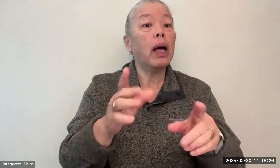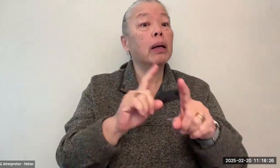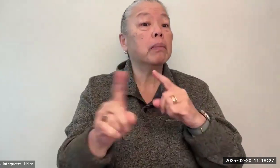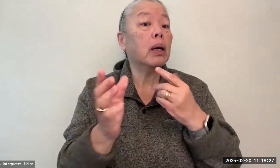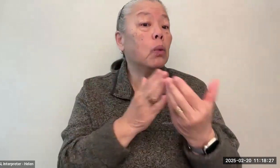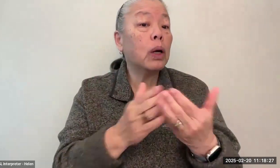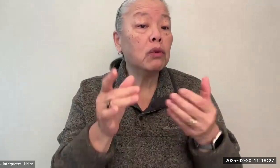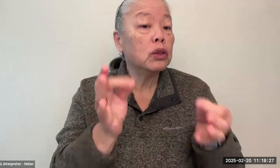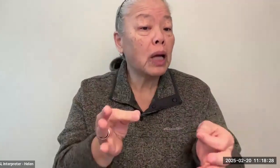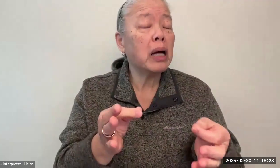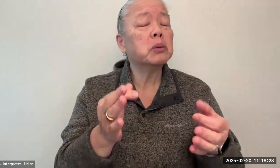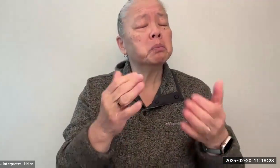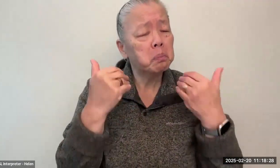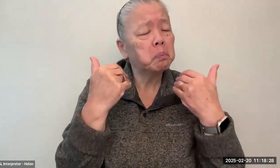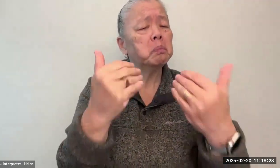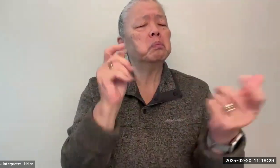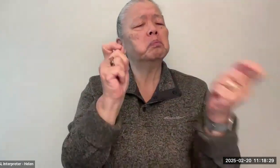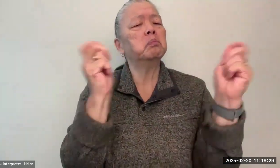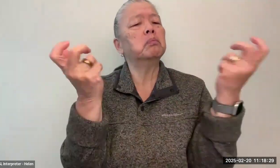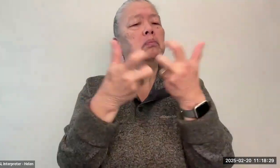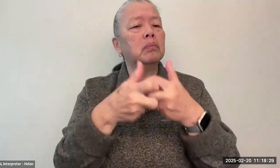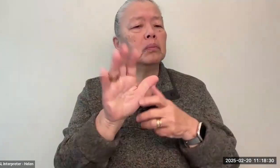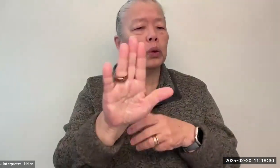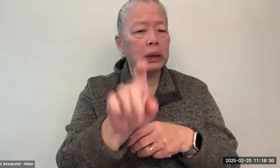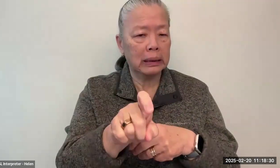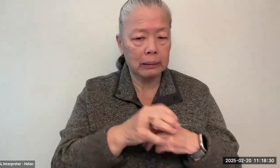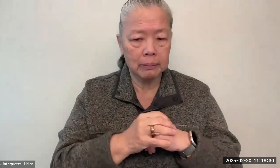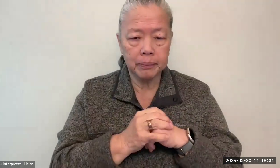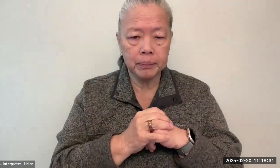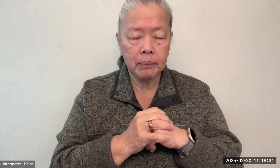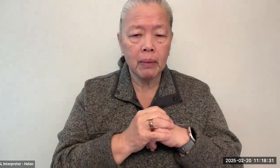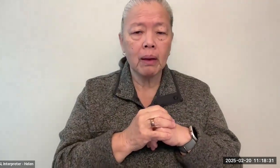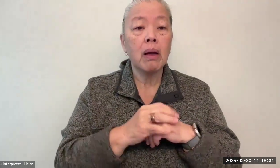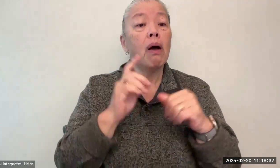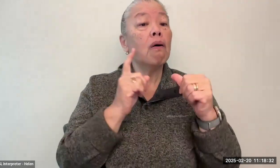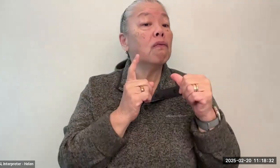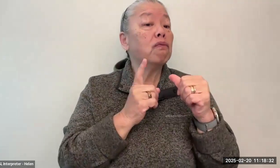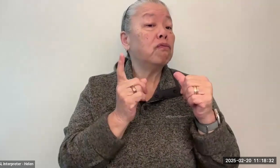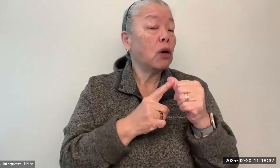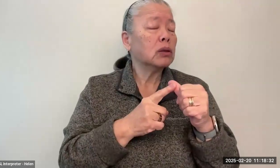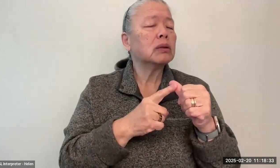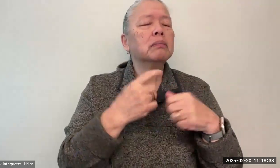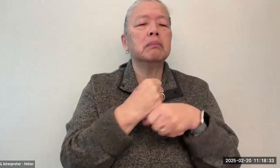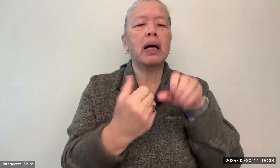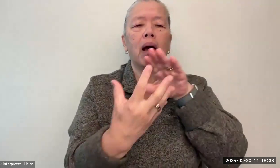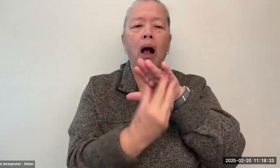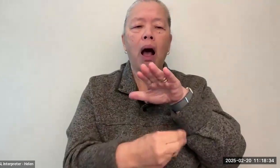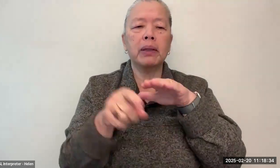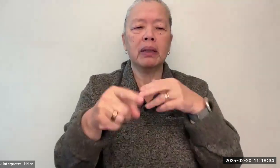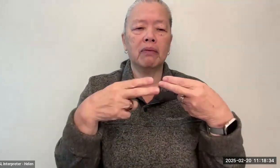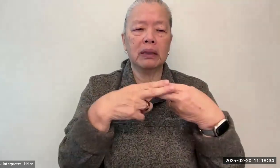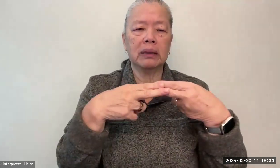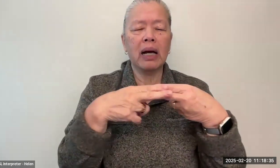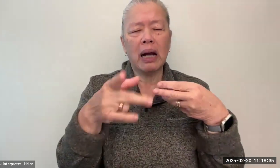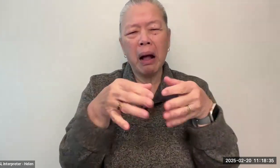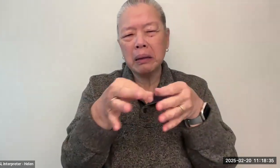own. To start customizing, the first step is to make a copy of the slideshow. I'll walk you through it quickly, but please